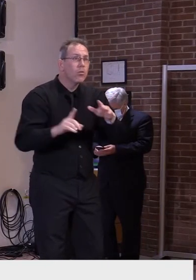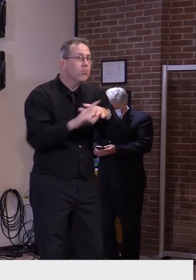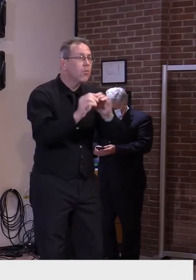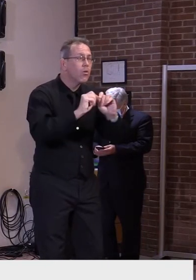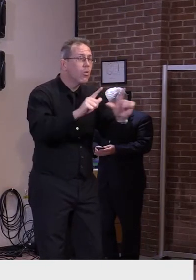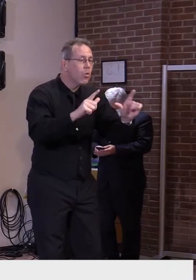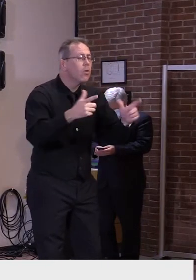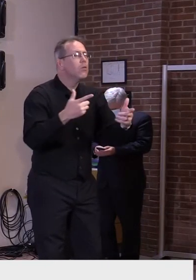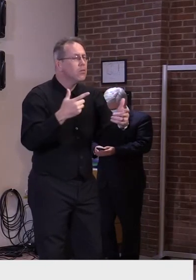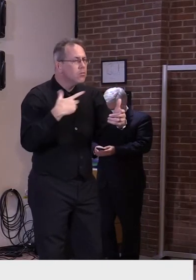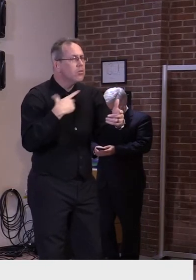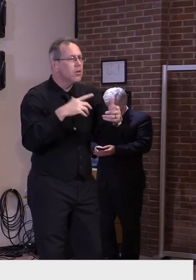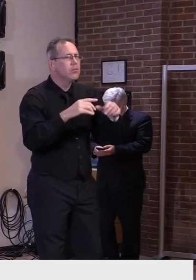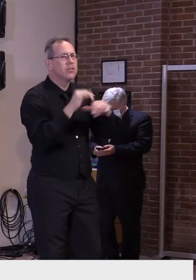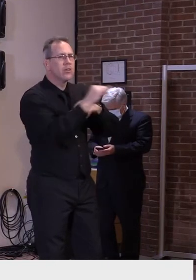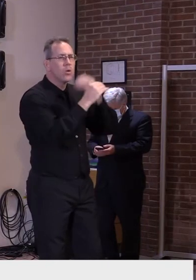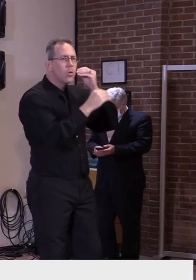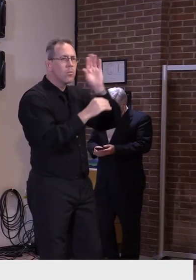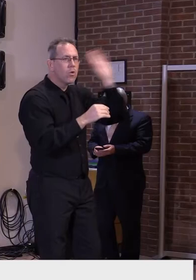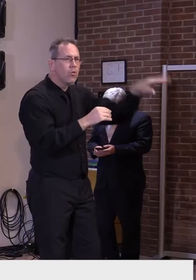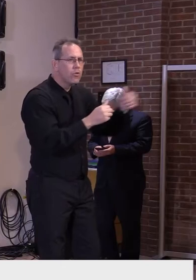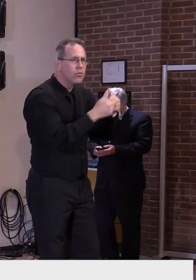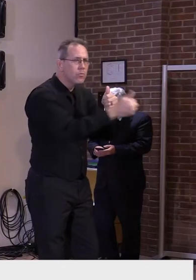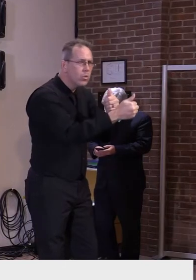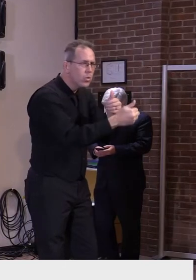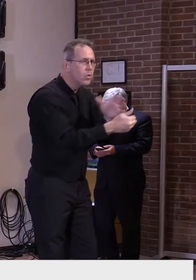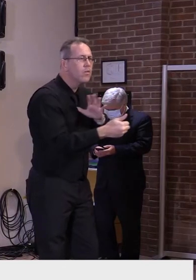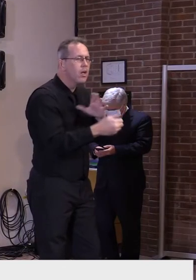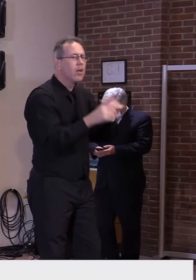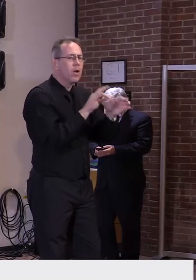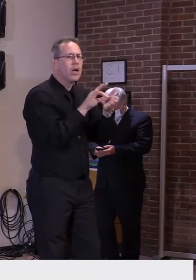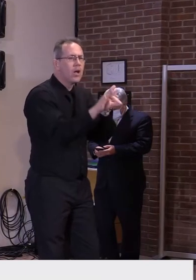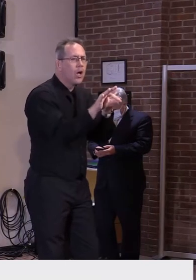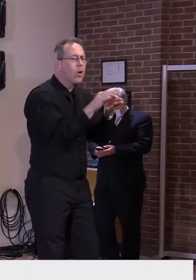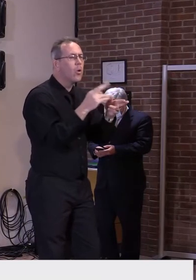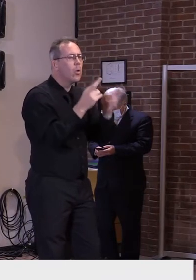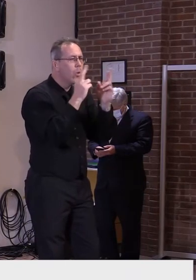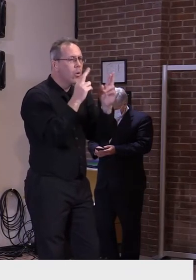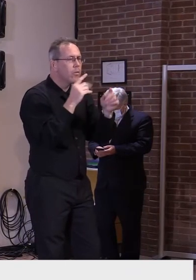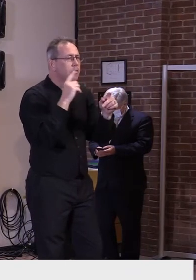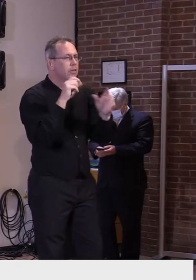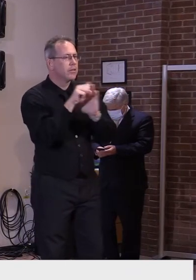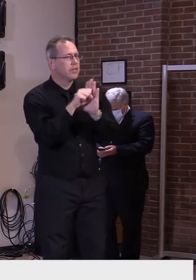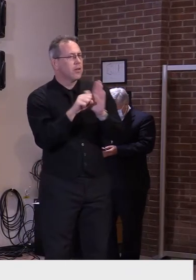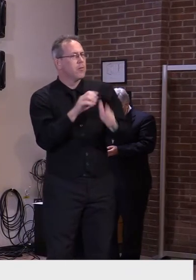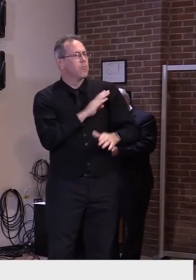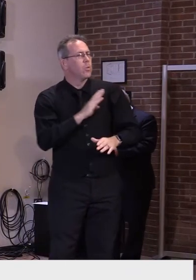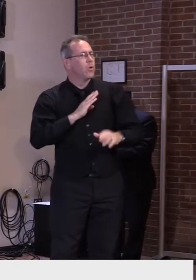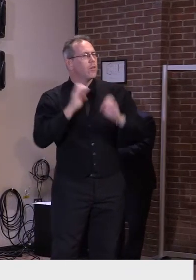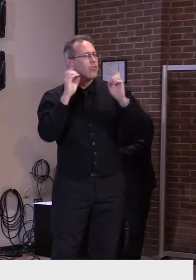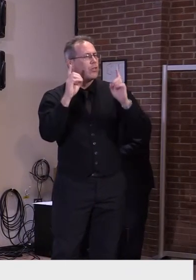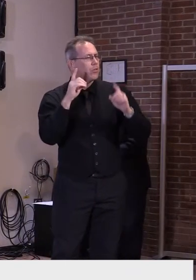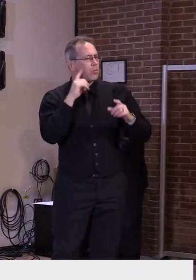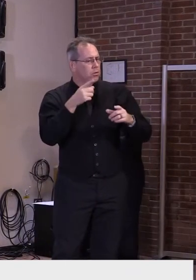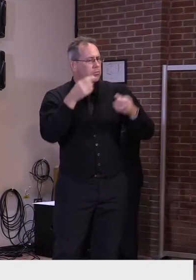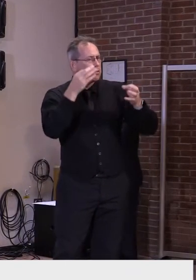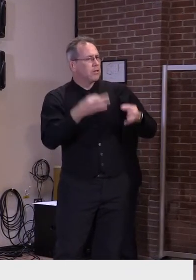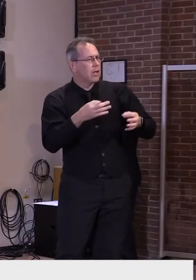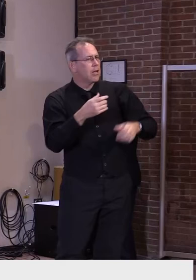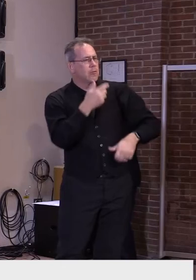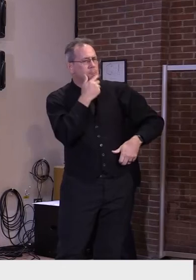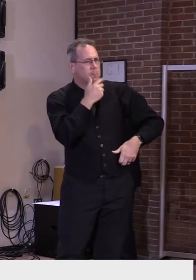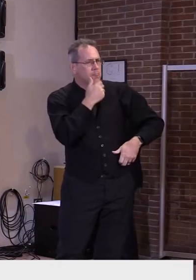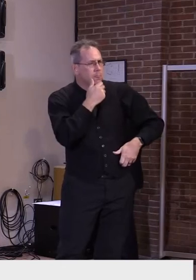February. That's when the regulation kicks in. The State Board did grant that authority to me, so we'll have that available for schools.